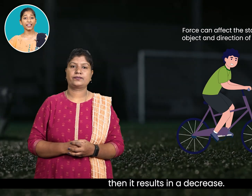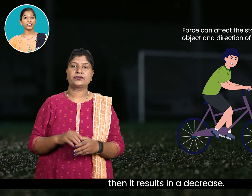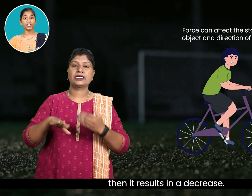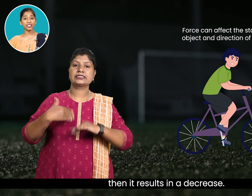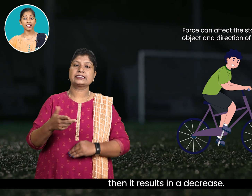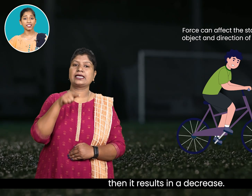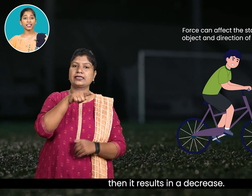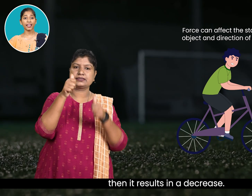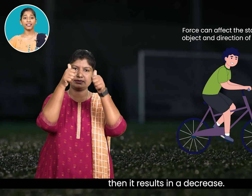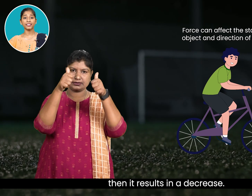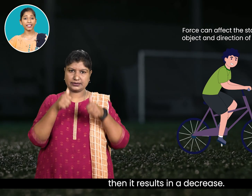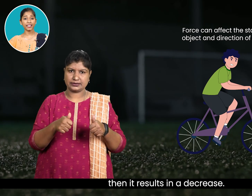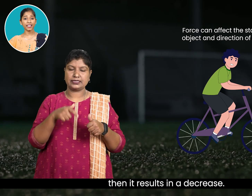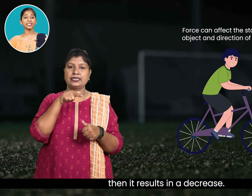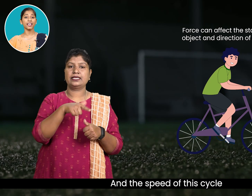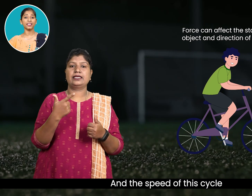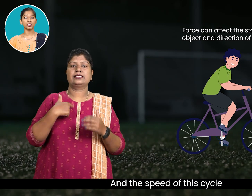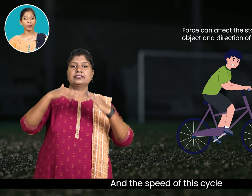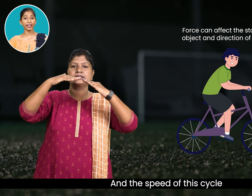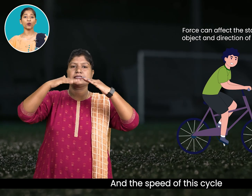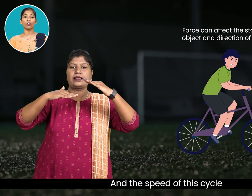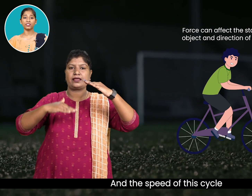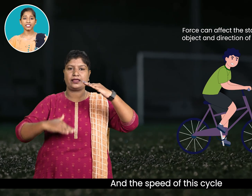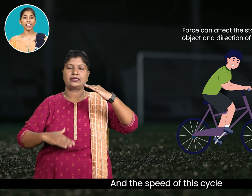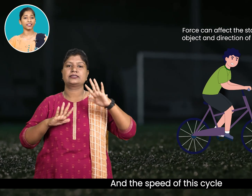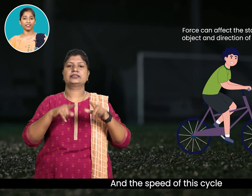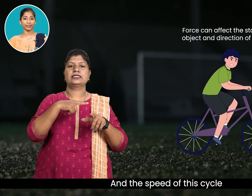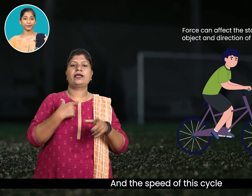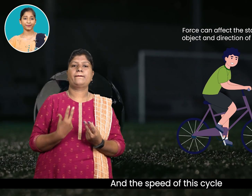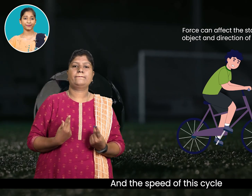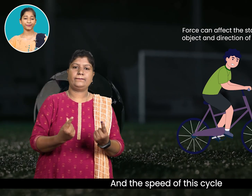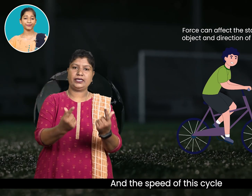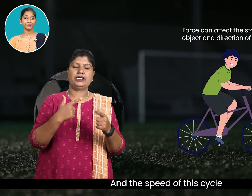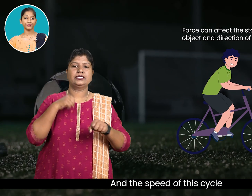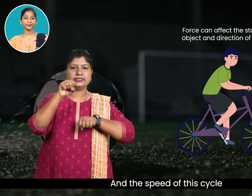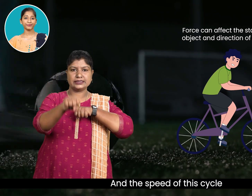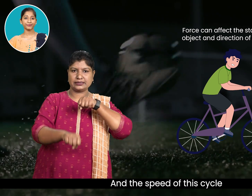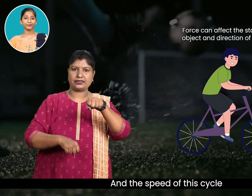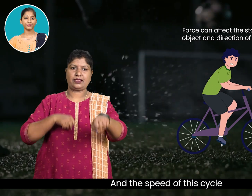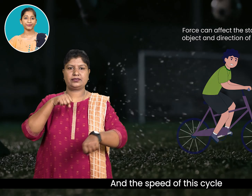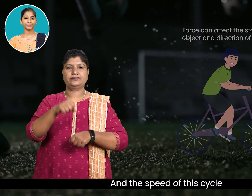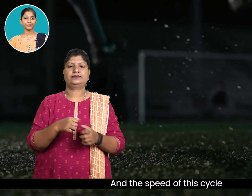then it results in a decrease in the speed of the cycle.